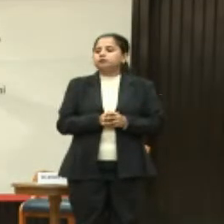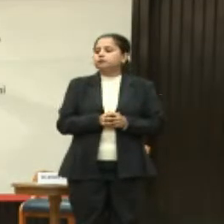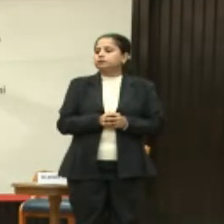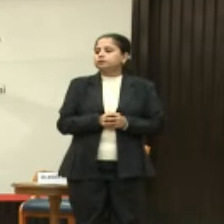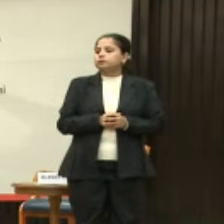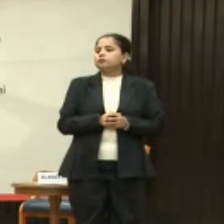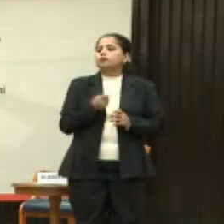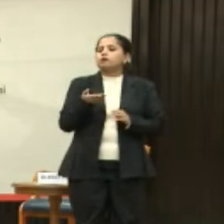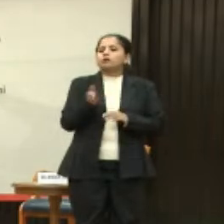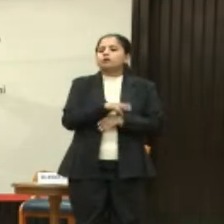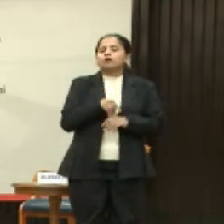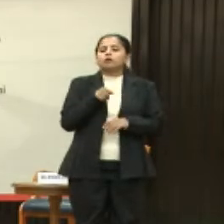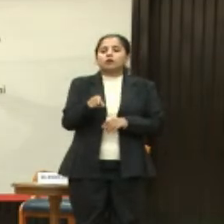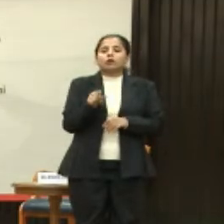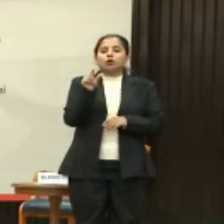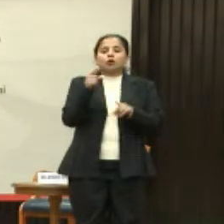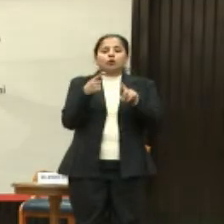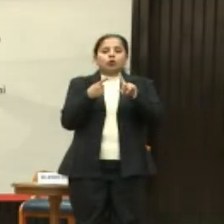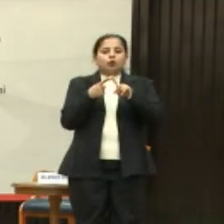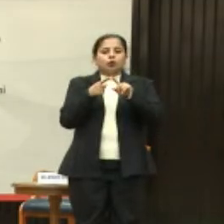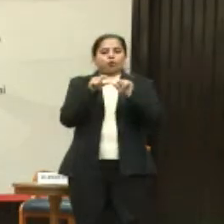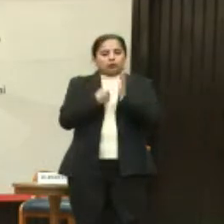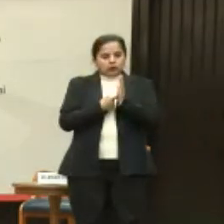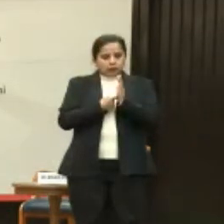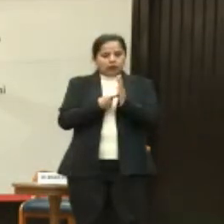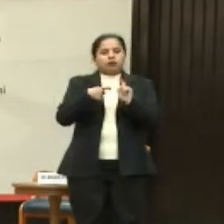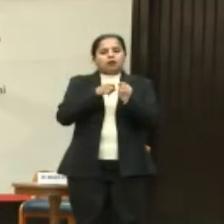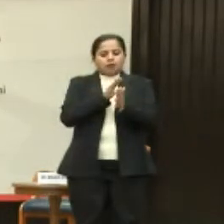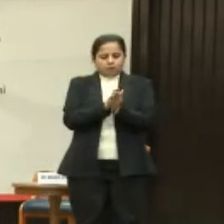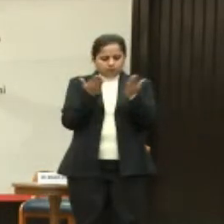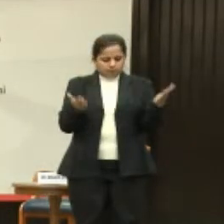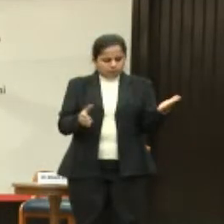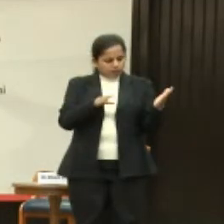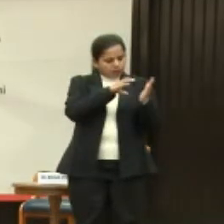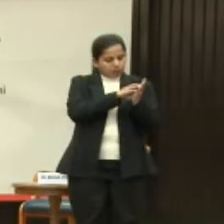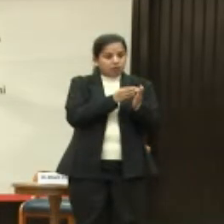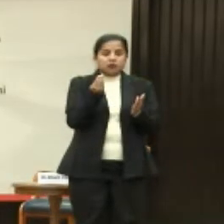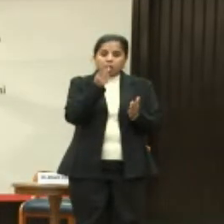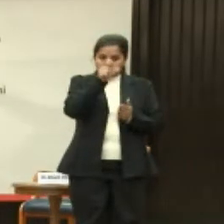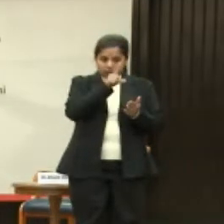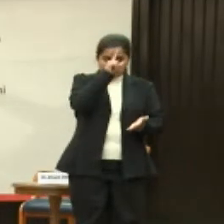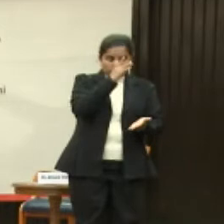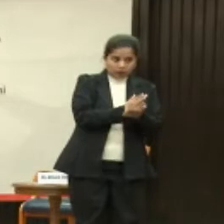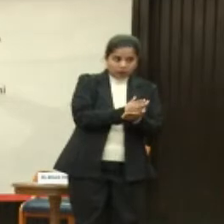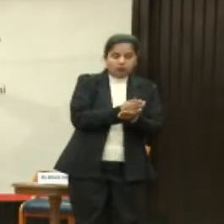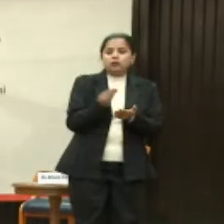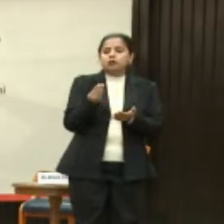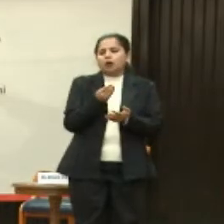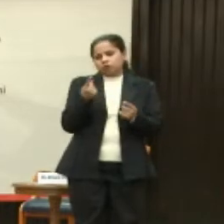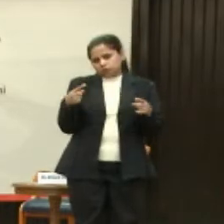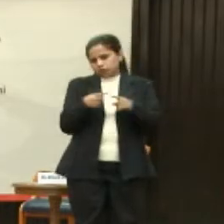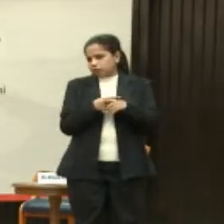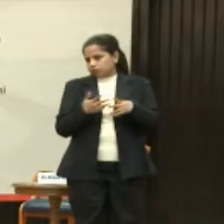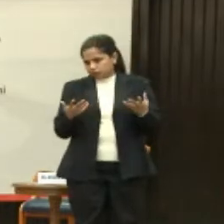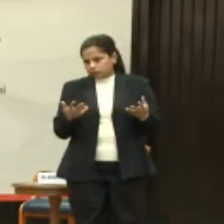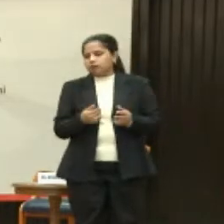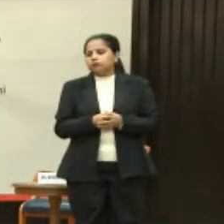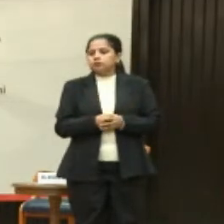It is from the Uttar Kanda, which some people believe is an interpolation, came